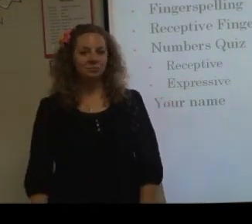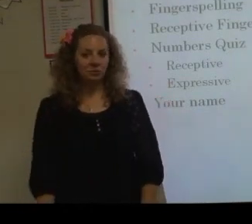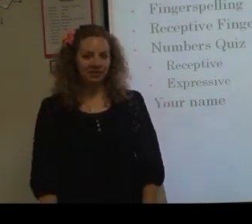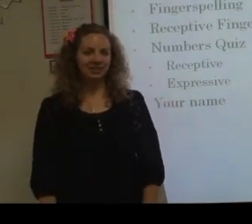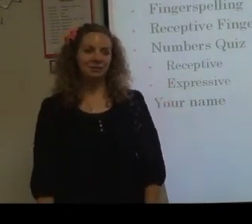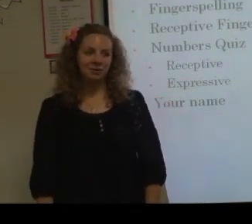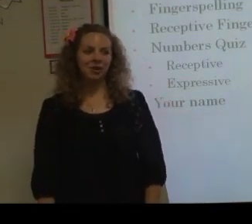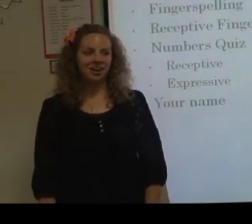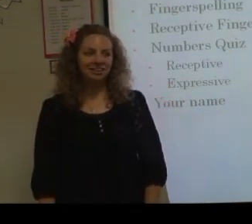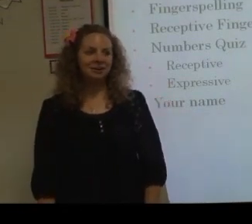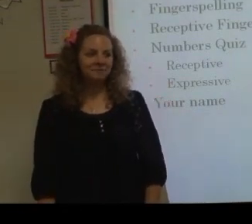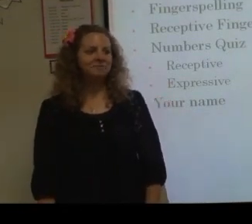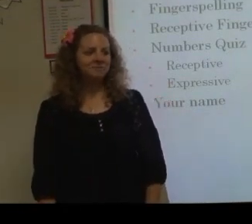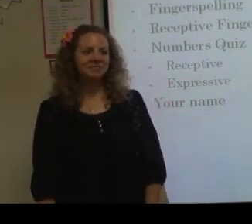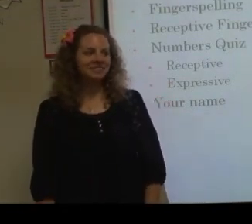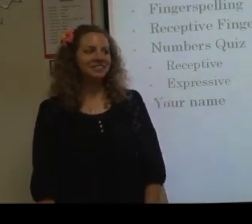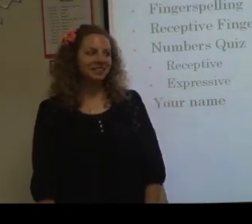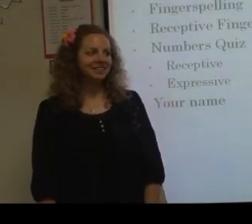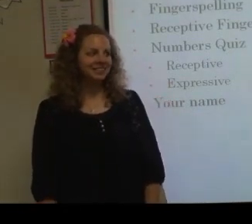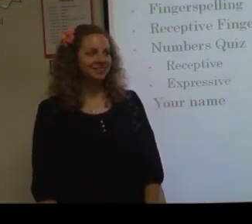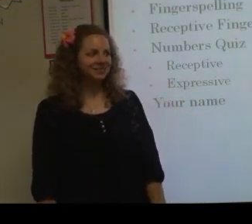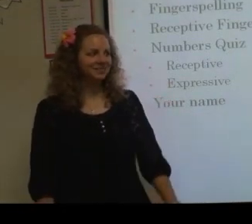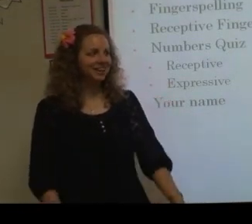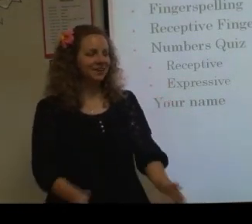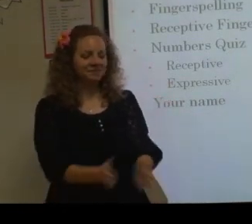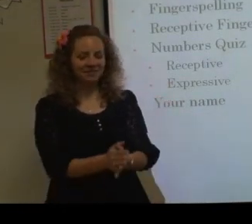and it really helps a lot. So it's good. So, okay.